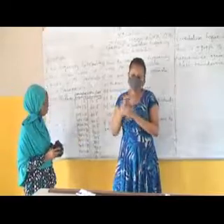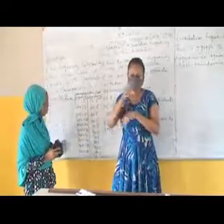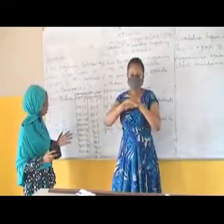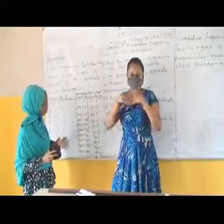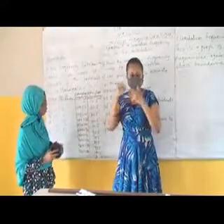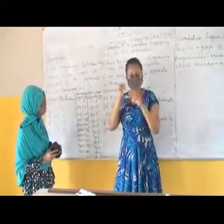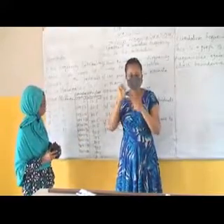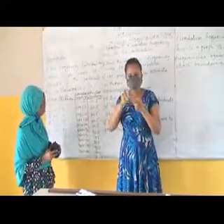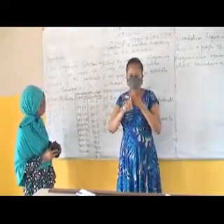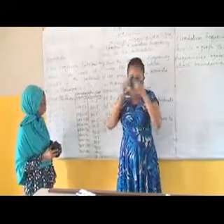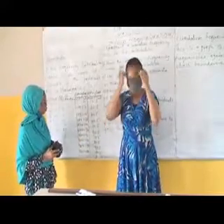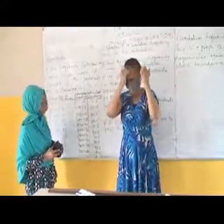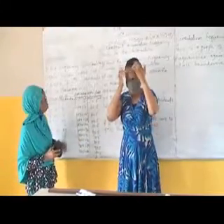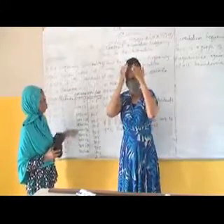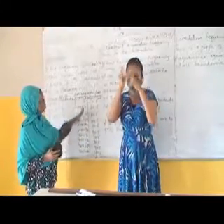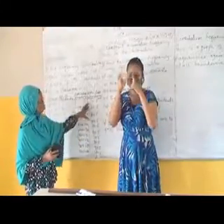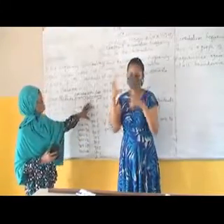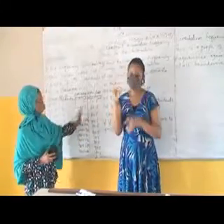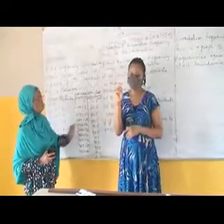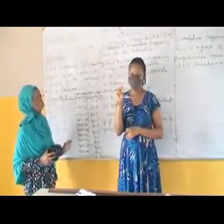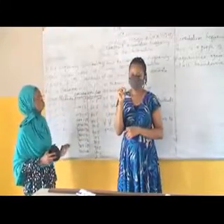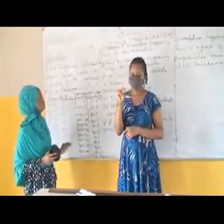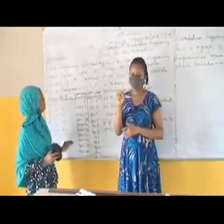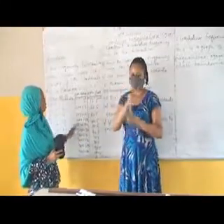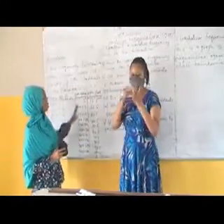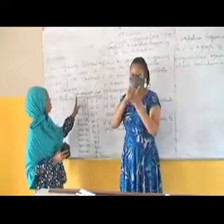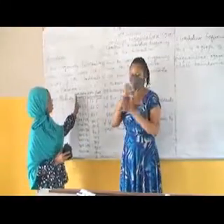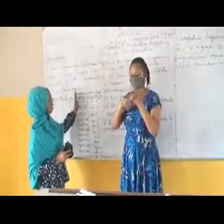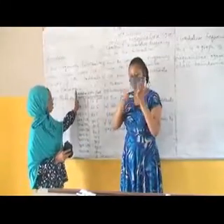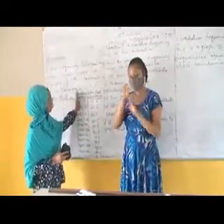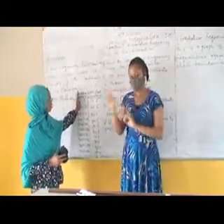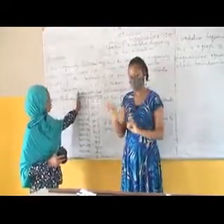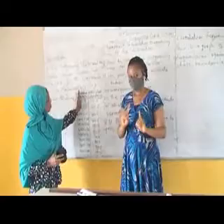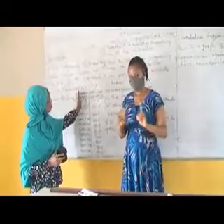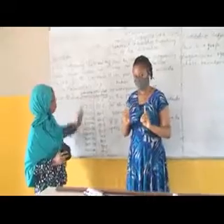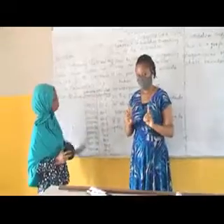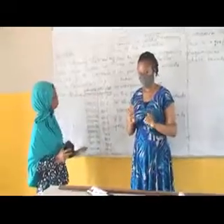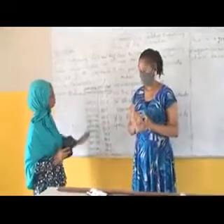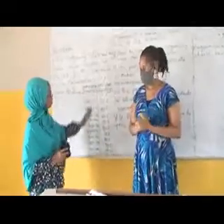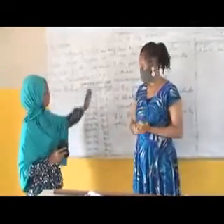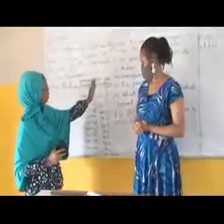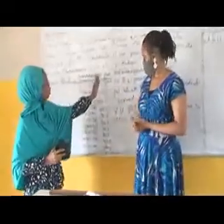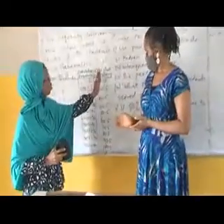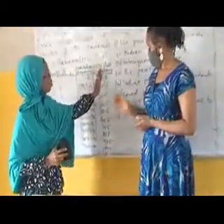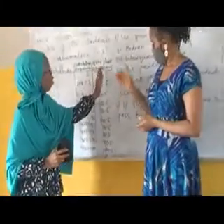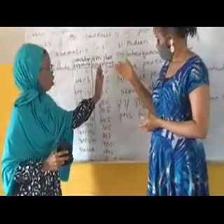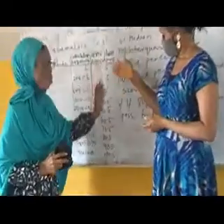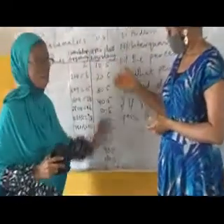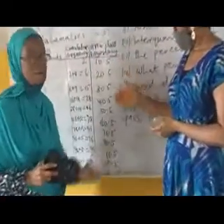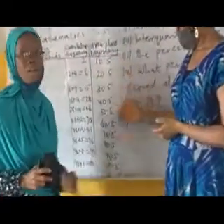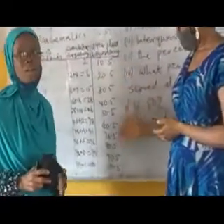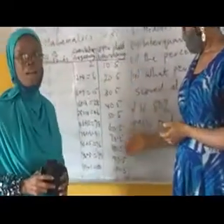head or crack your brain. So this is what you do. This is our cumulative frequency, and this is